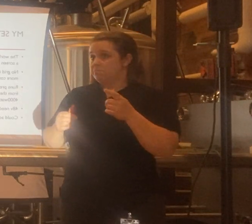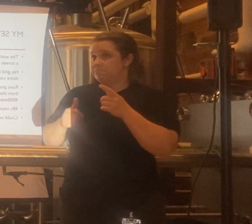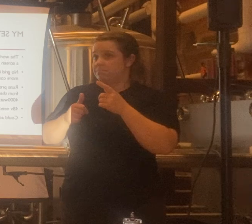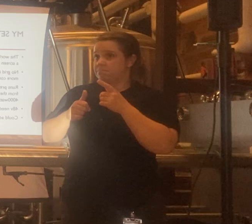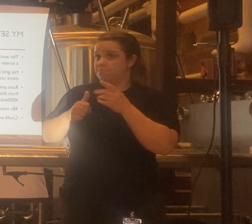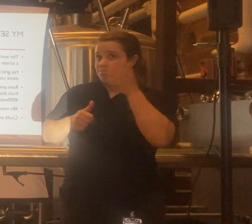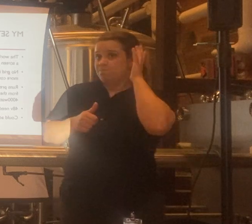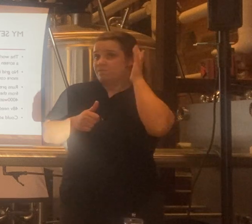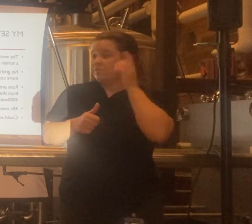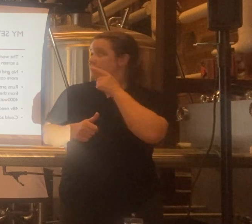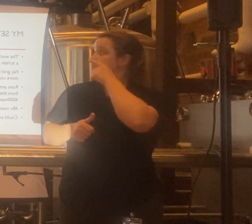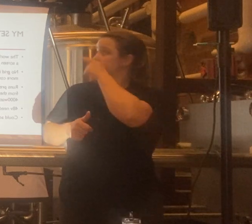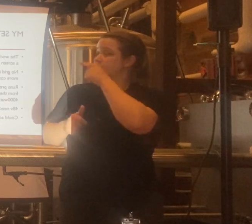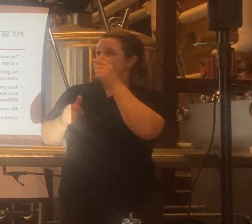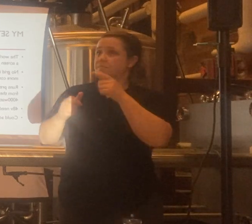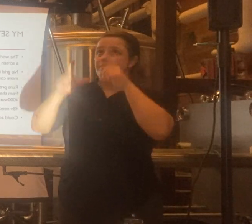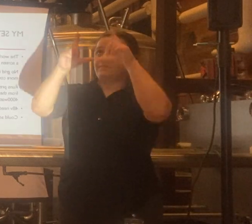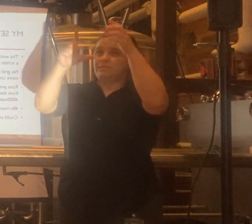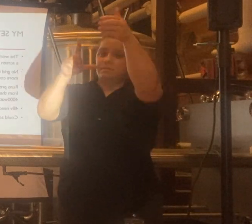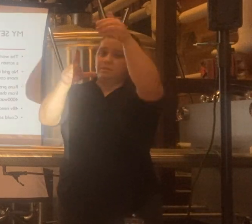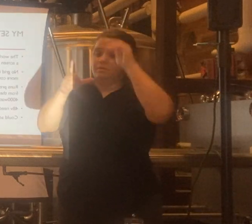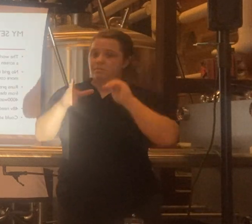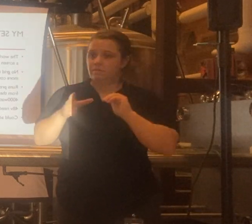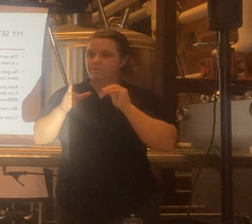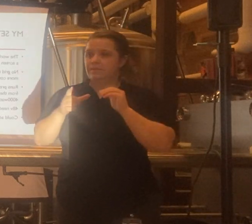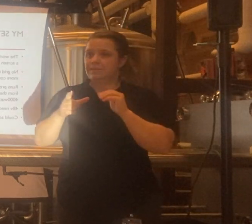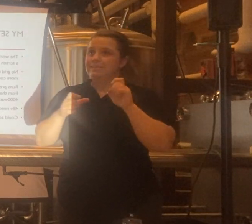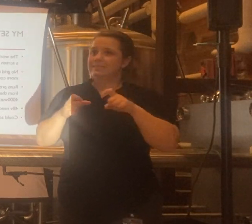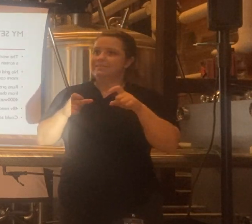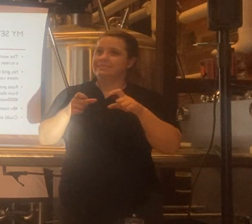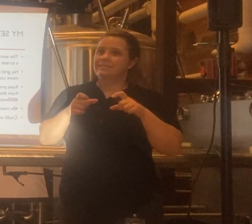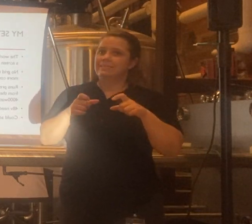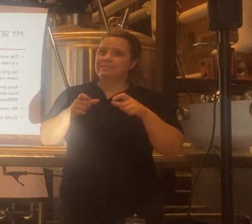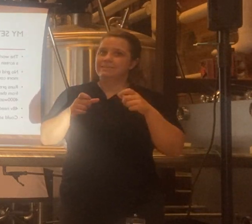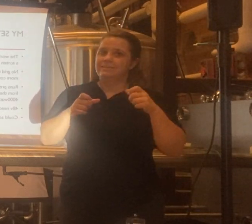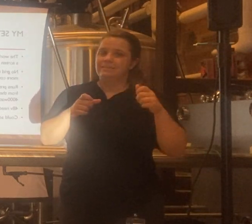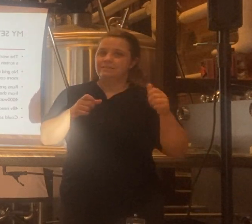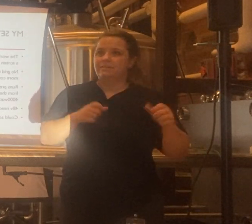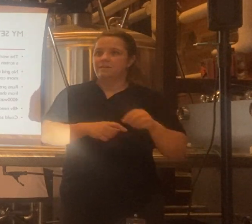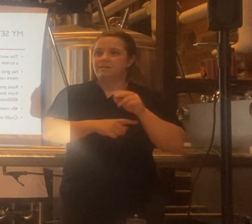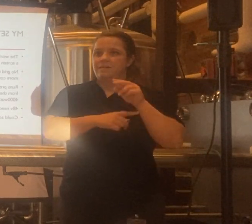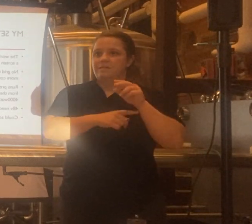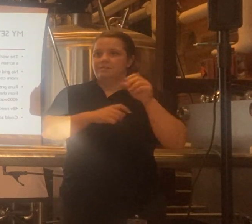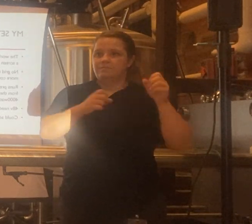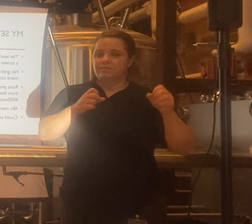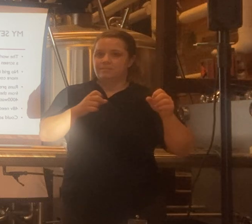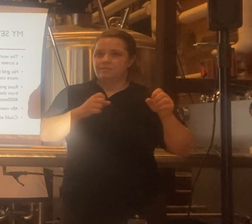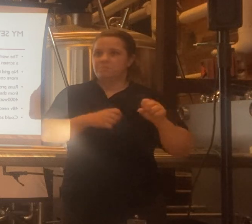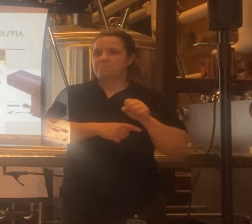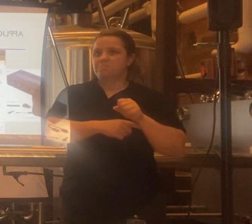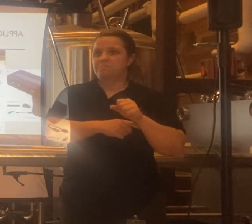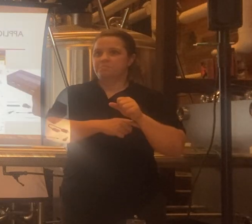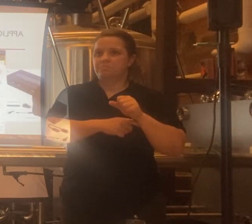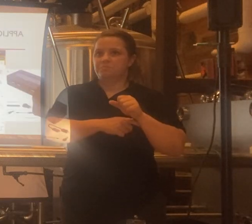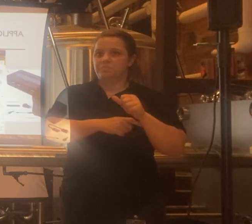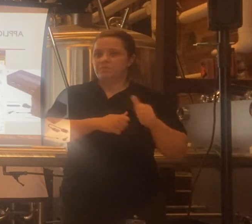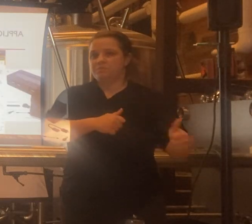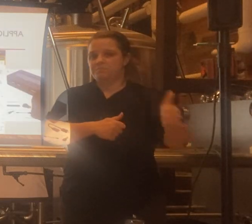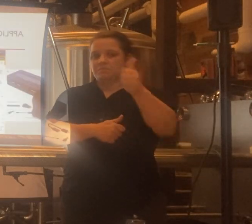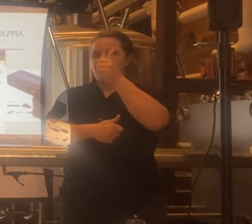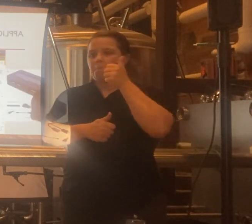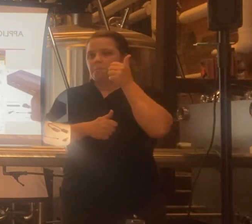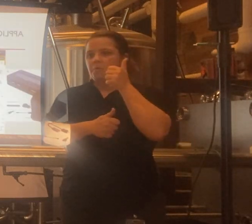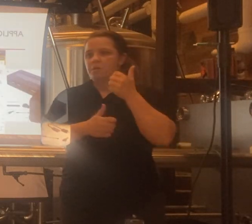take a panel off, so I ended up upgrading this to a unit that took more amps in, and that allows me also to run my tools. So that's